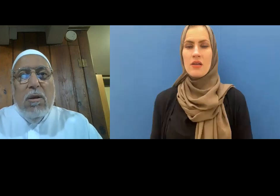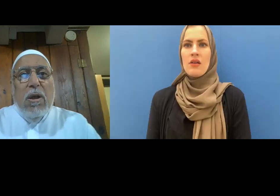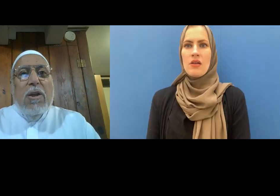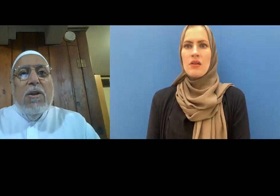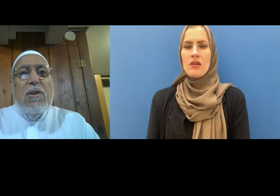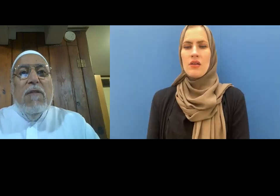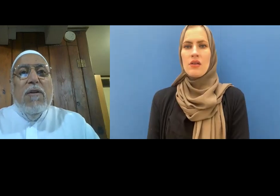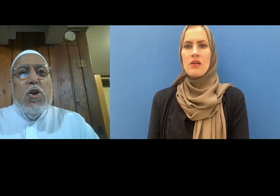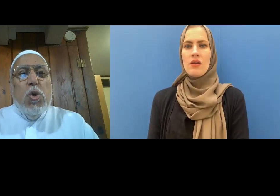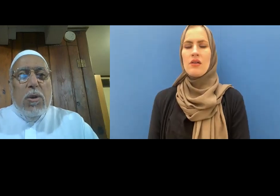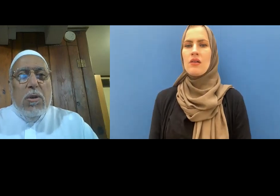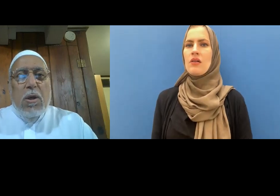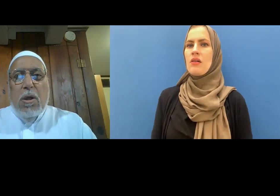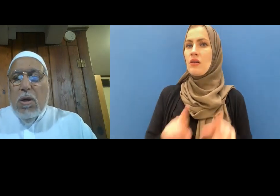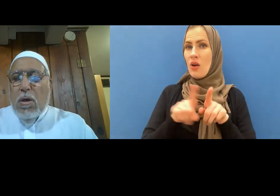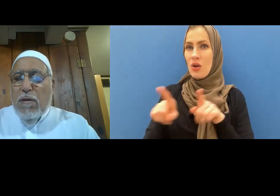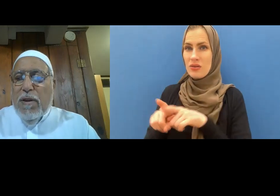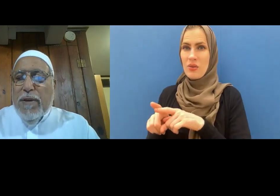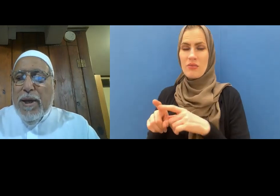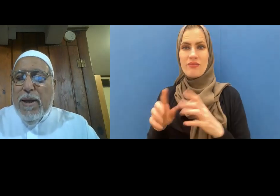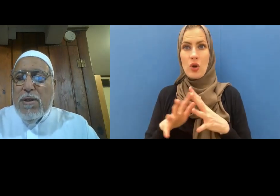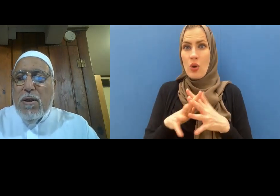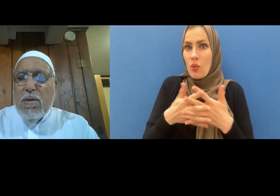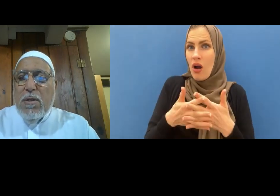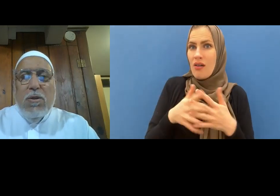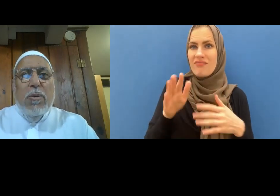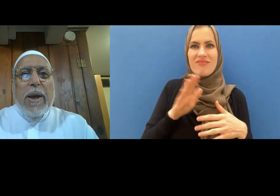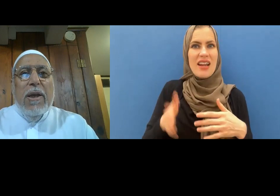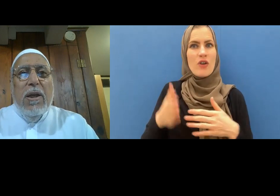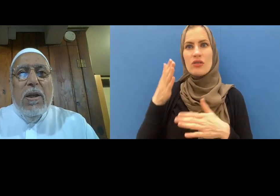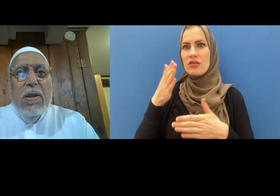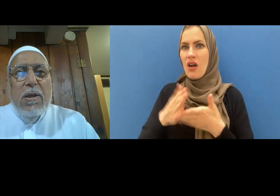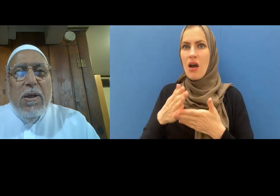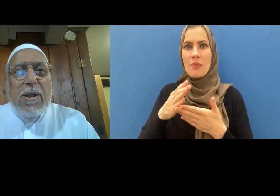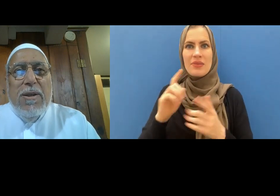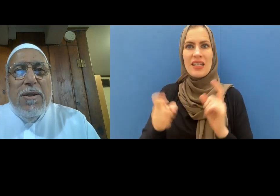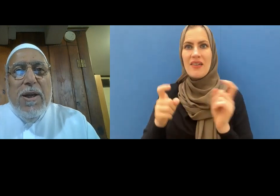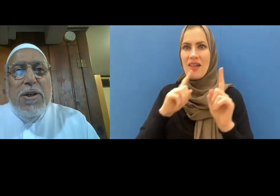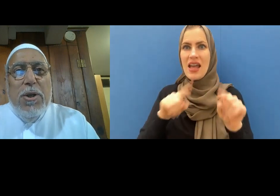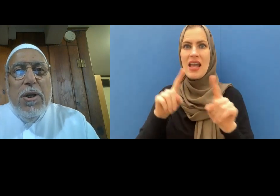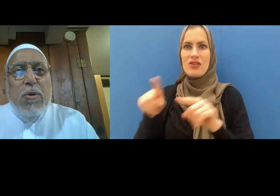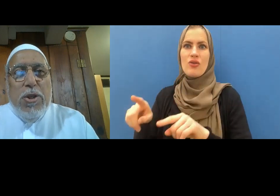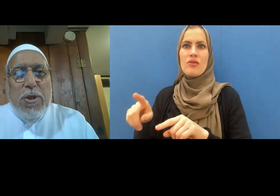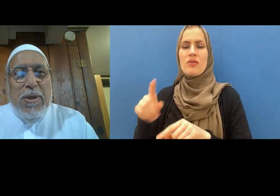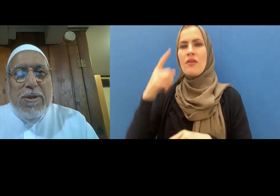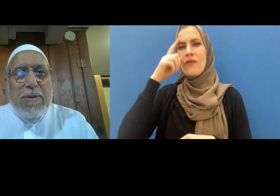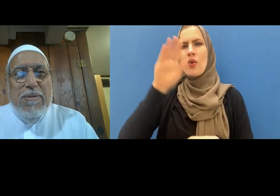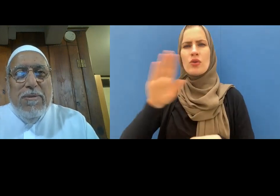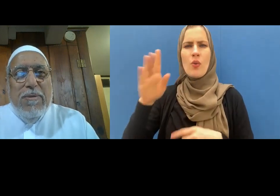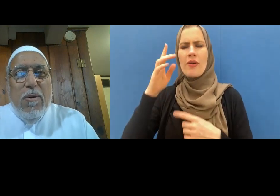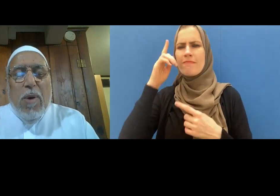And it's never short of giving answers to any existential